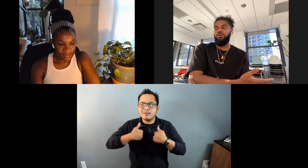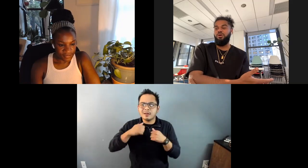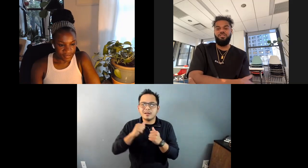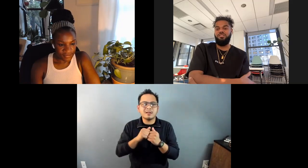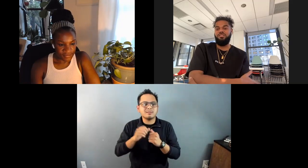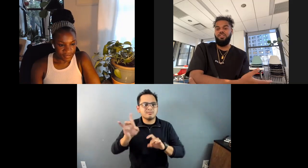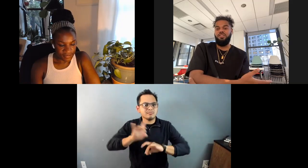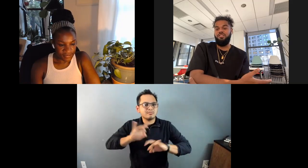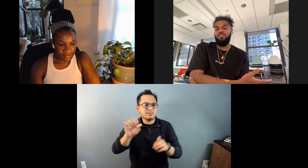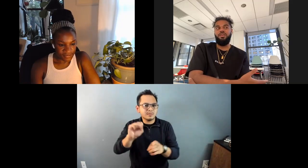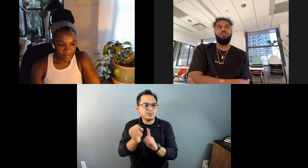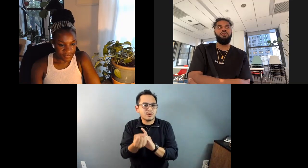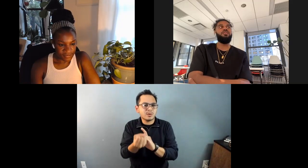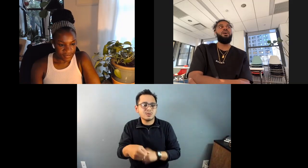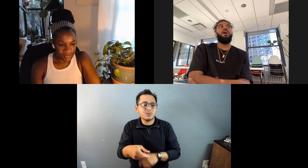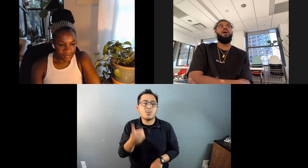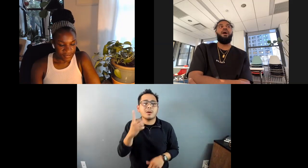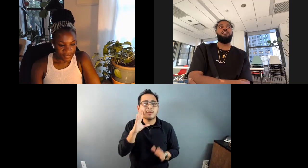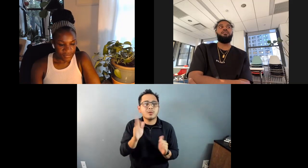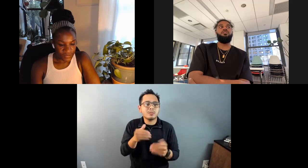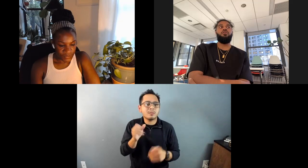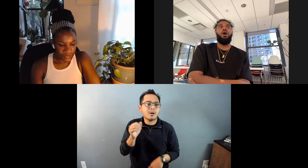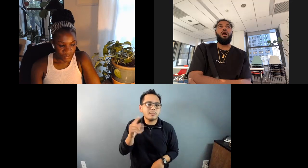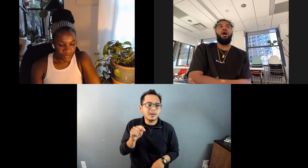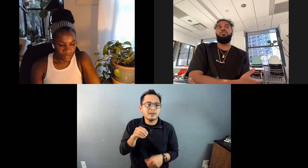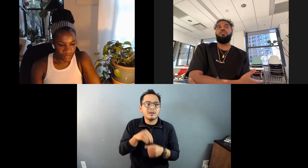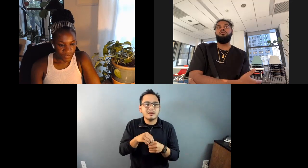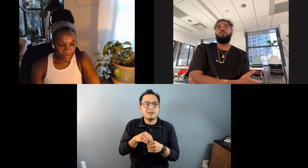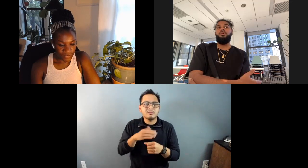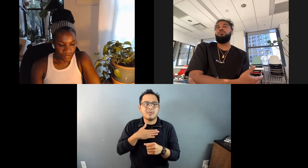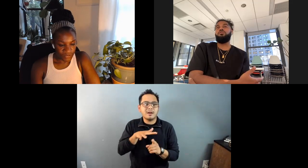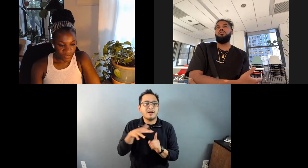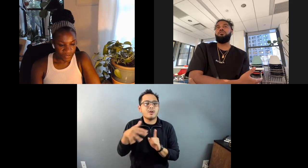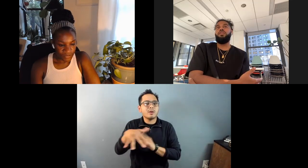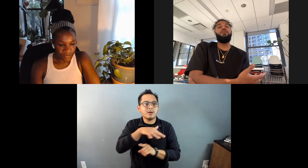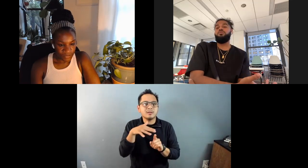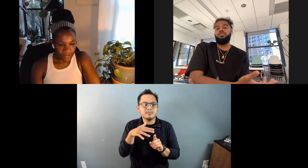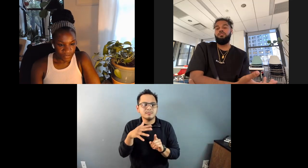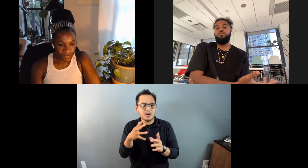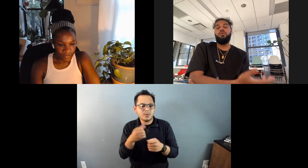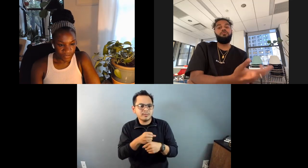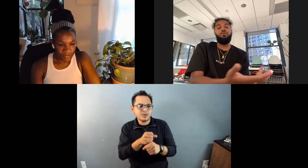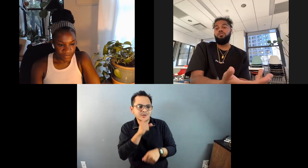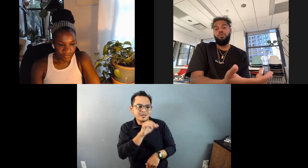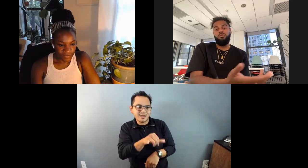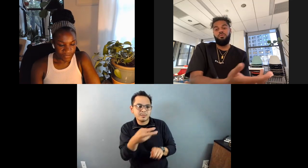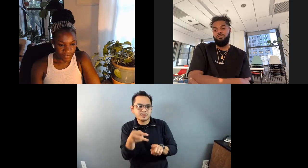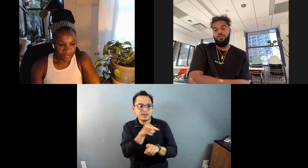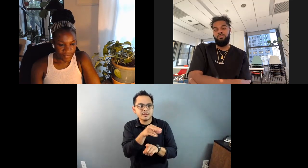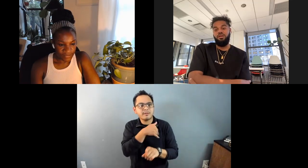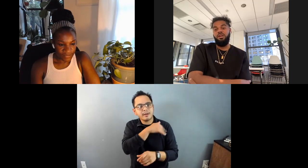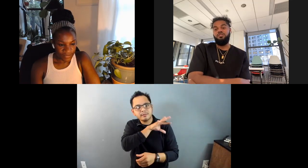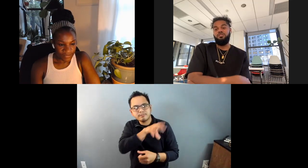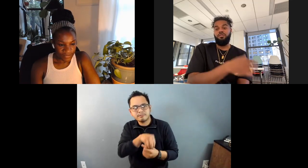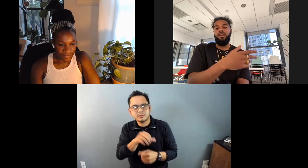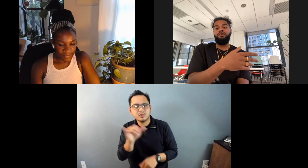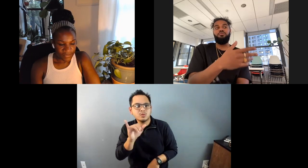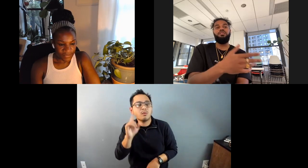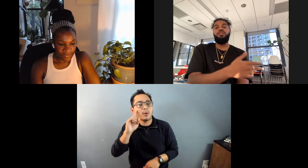learning American music, or I should say, like I was learning American music growing up through him, discovering